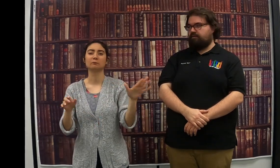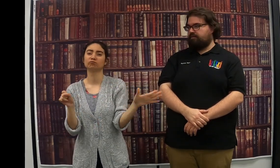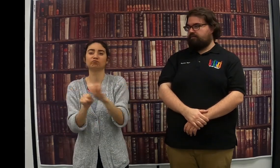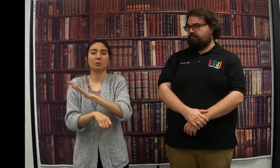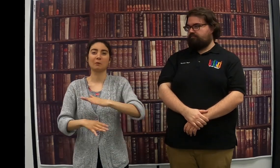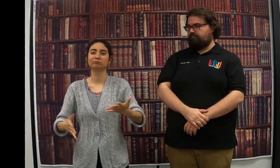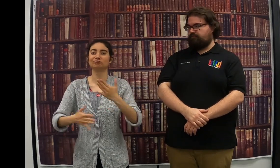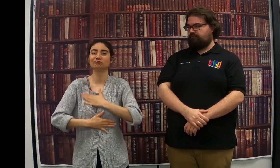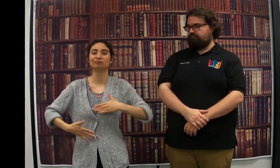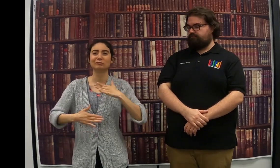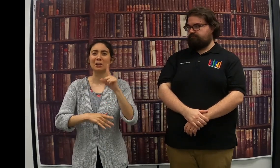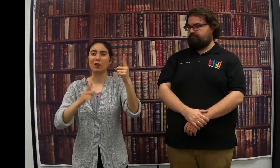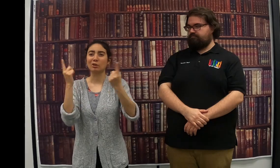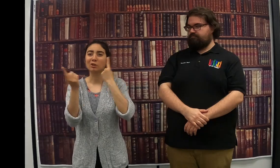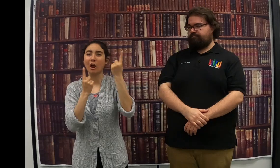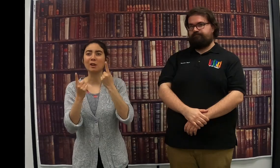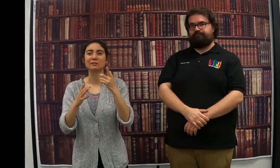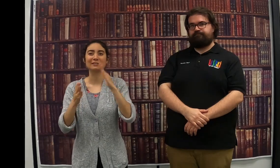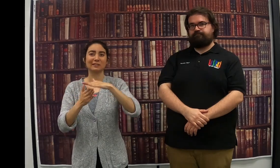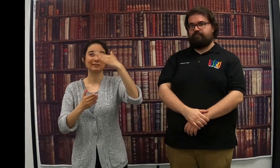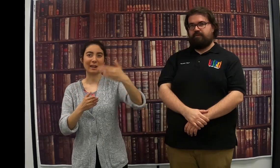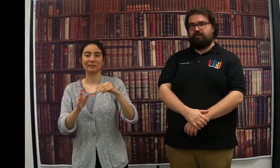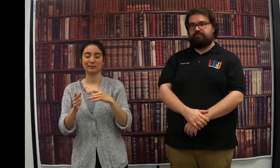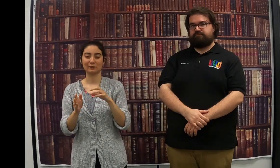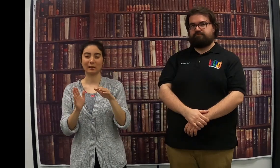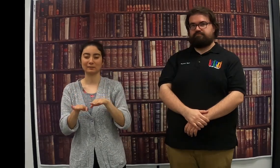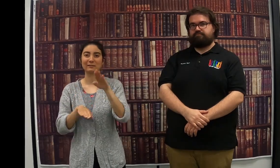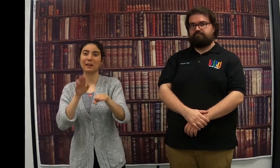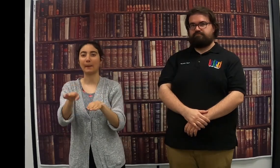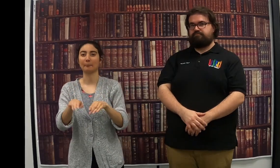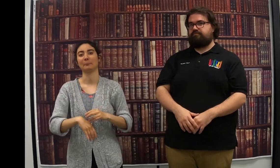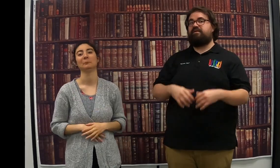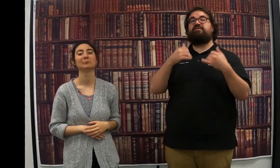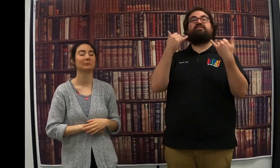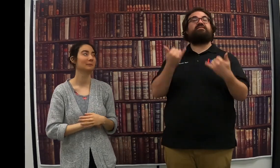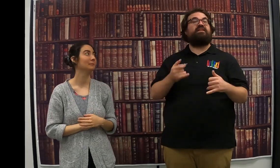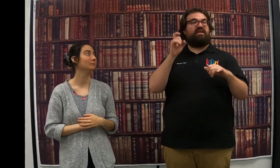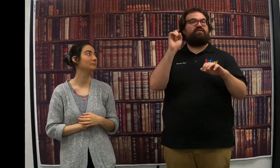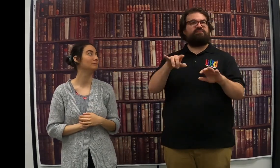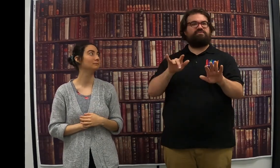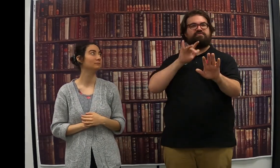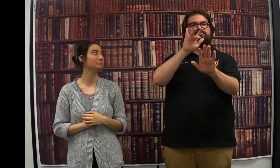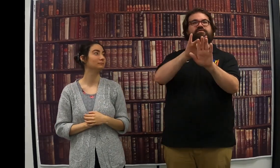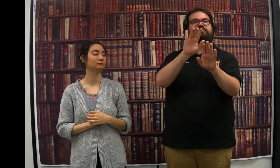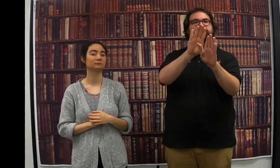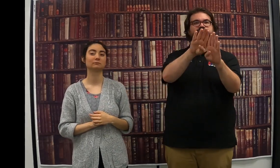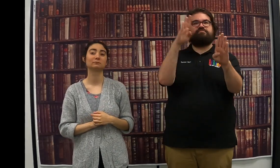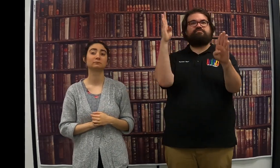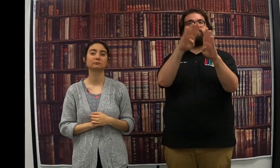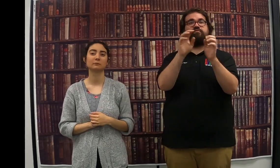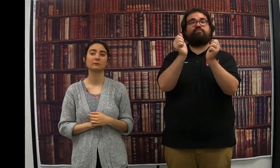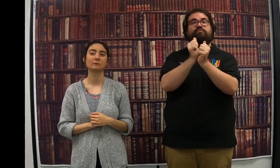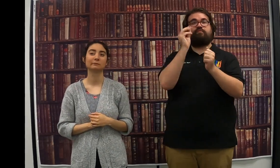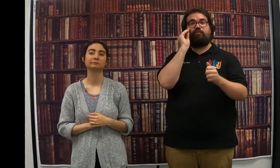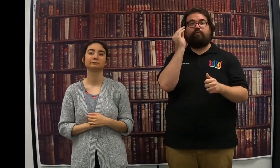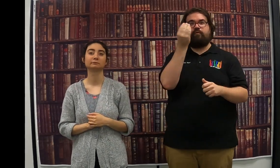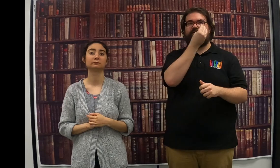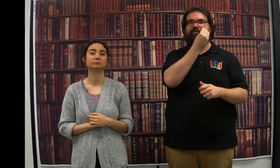Joringel was full of joy. He thought of his next steps. "Now I shall touch the door with the flower. It